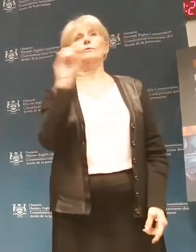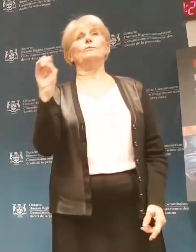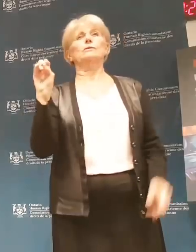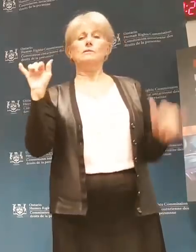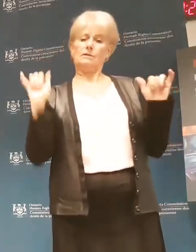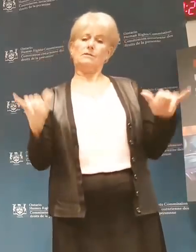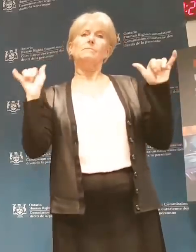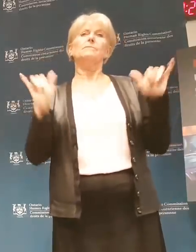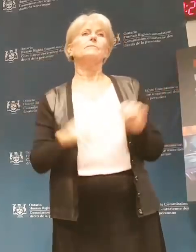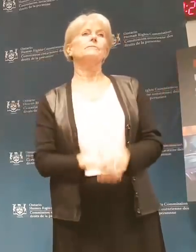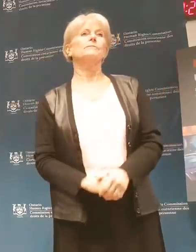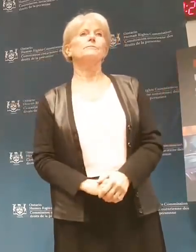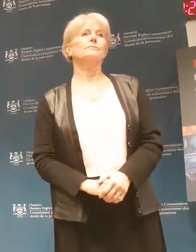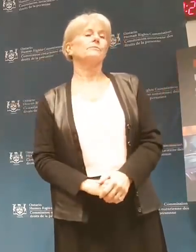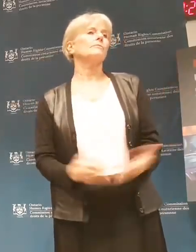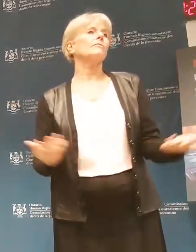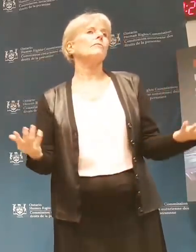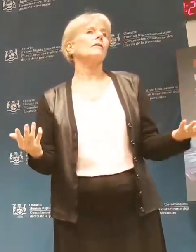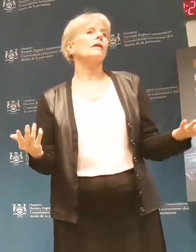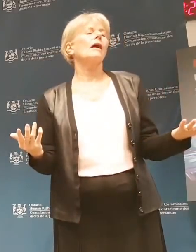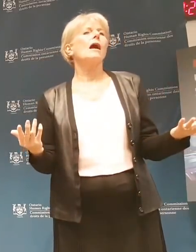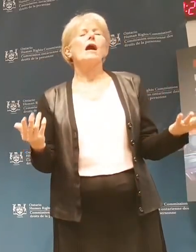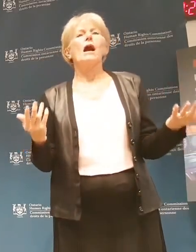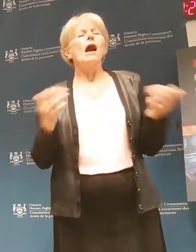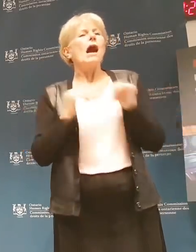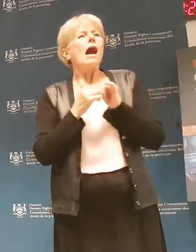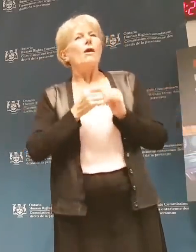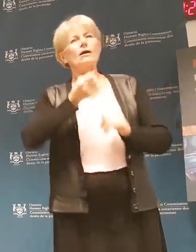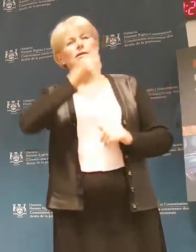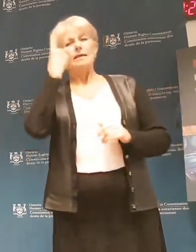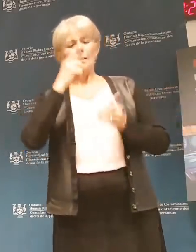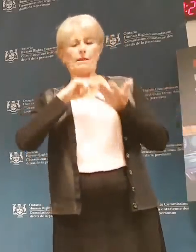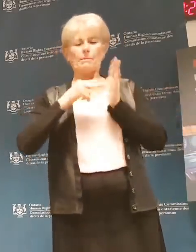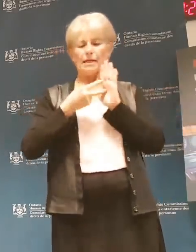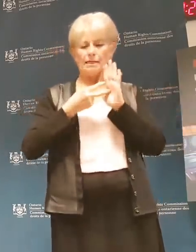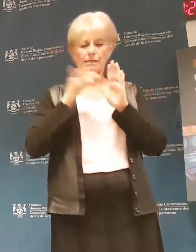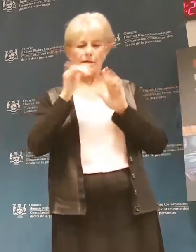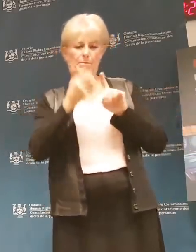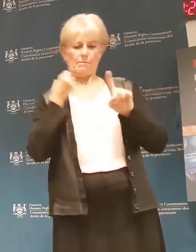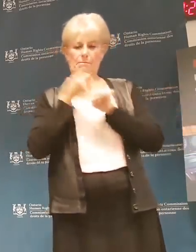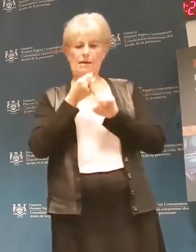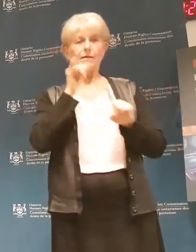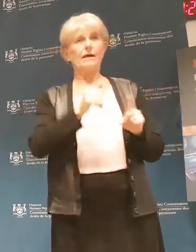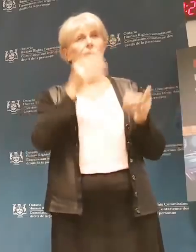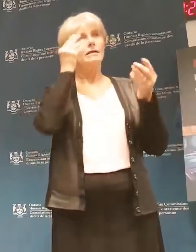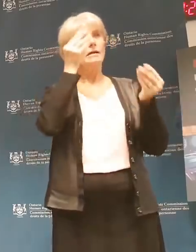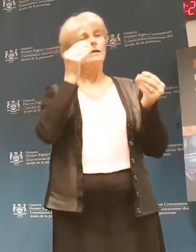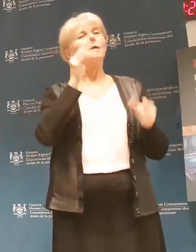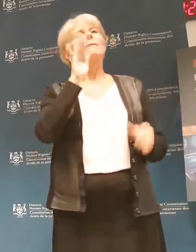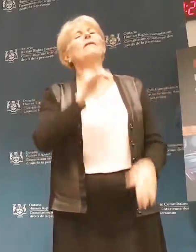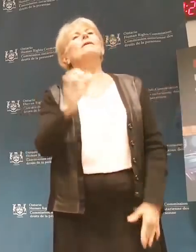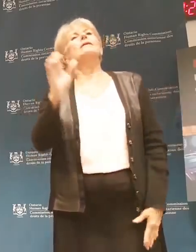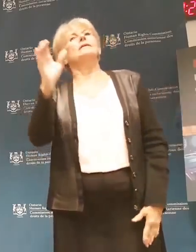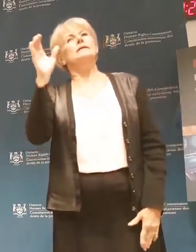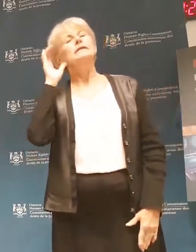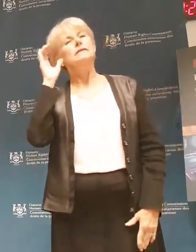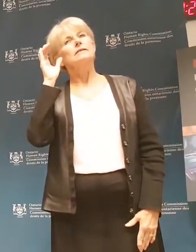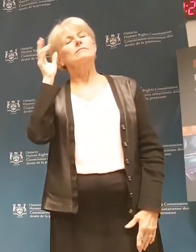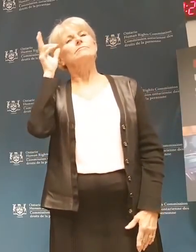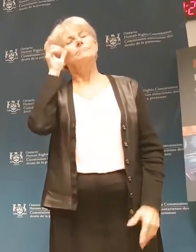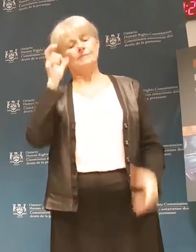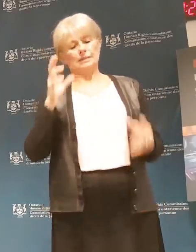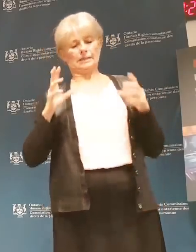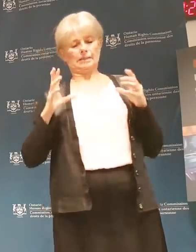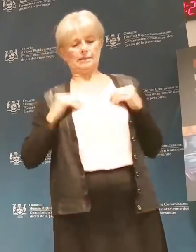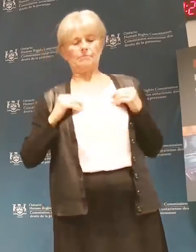2000s. We can only truly understand the meaning and impact of this data by listening to and